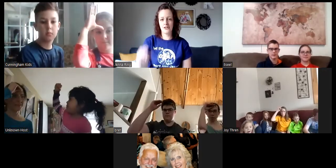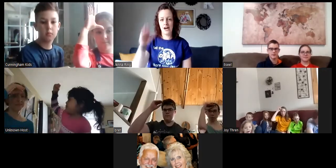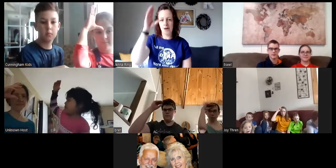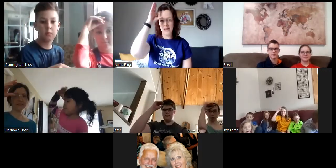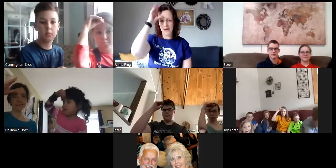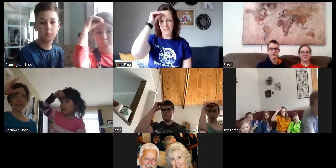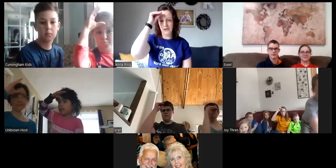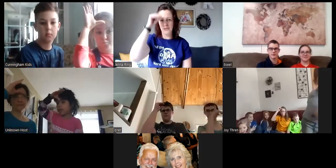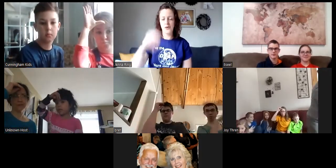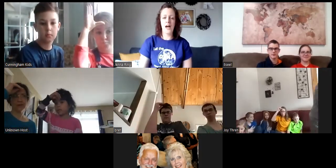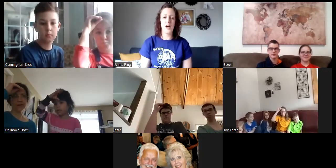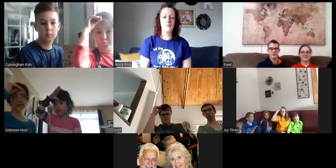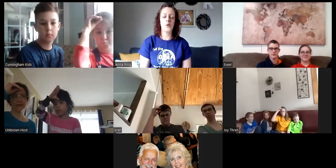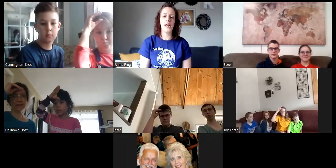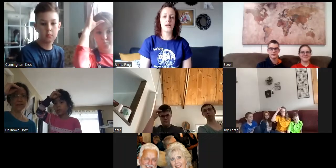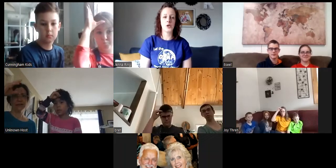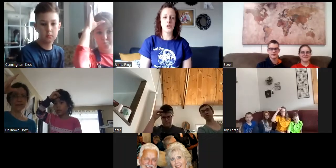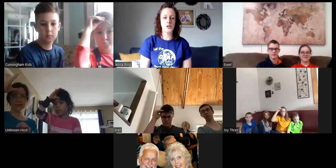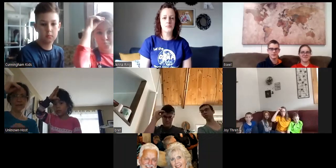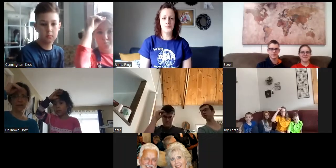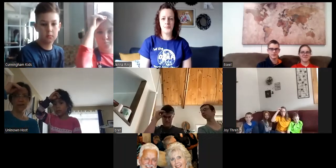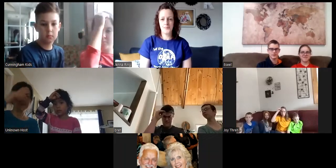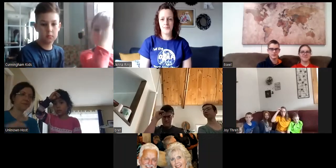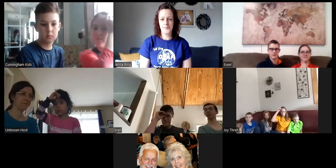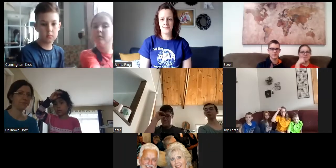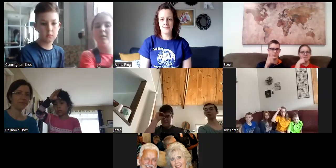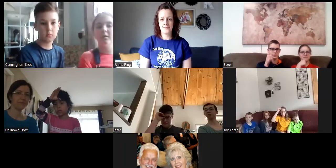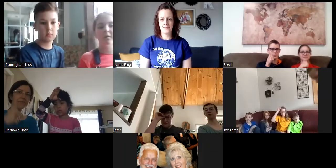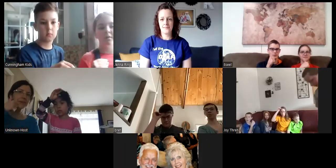Very good. Grab that bill of your hat, boy. And girl?